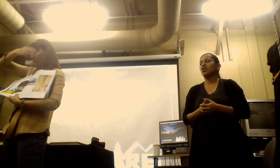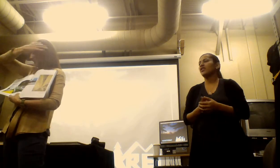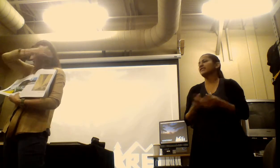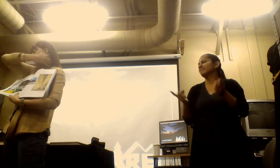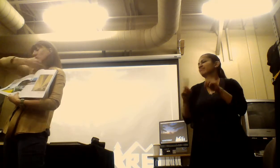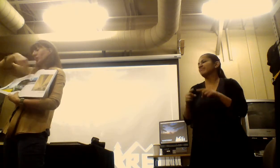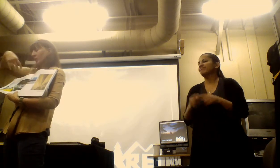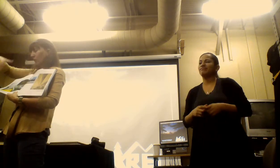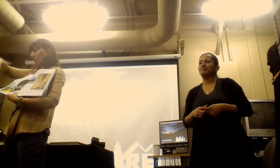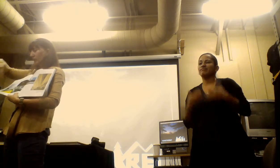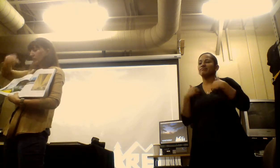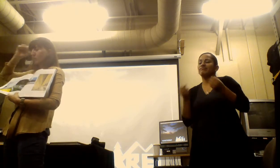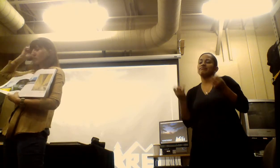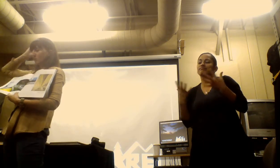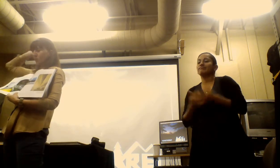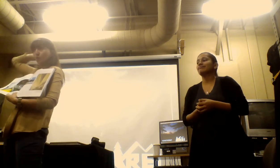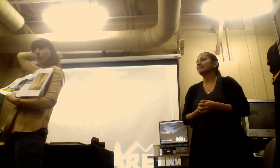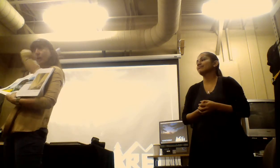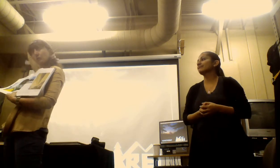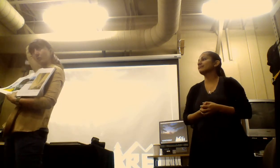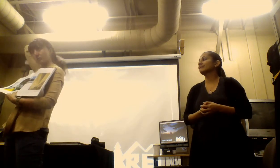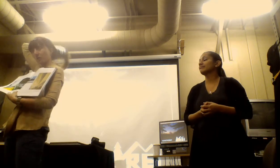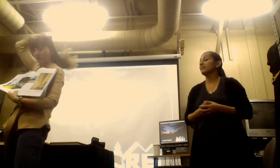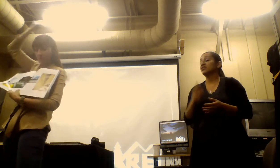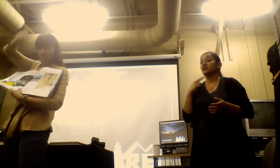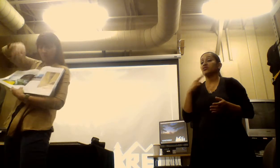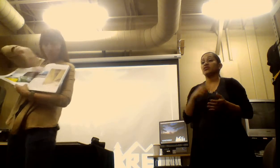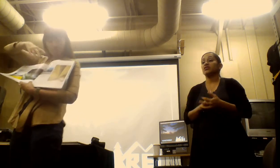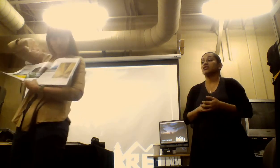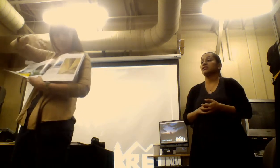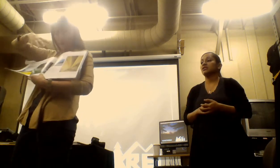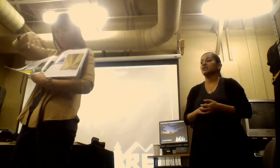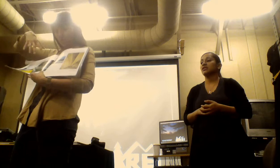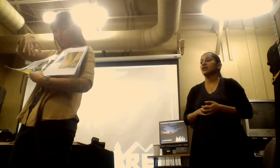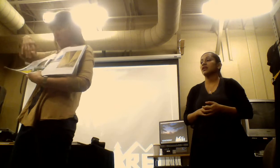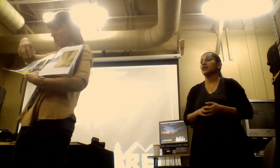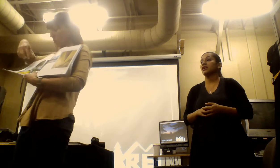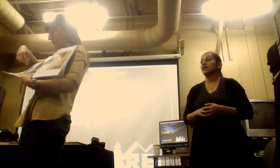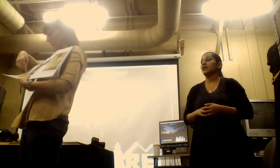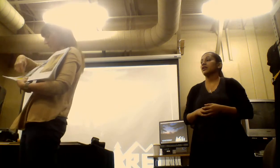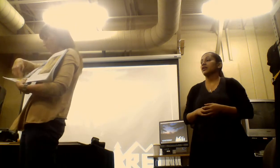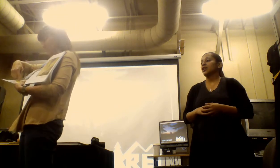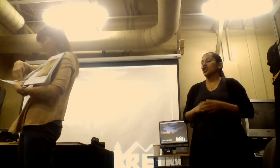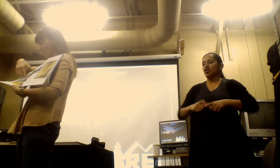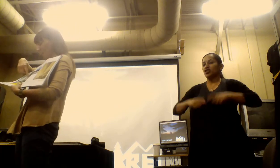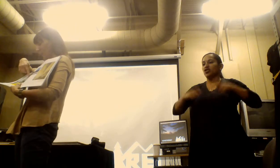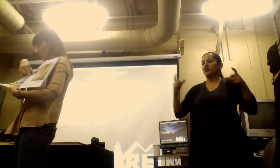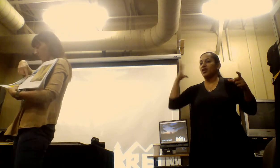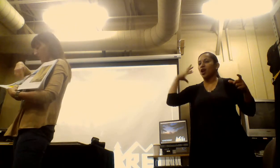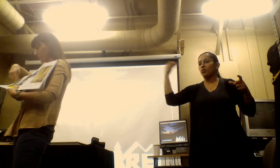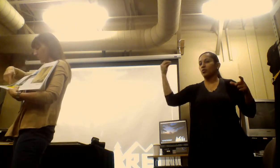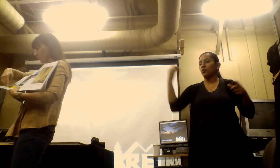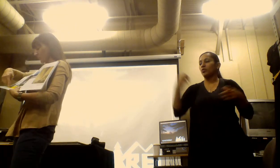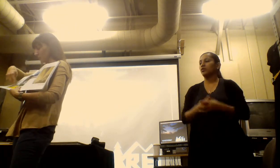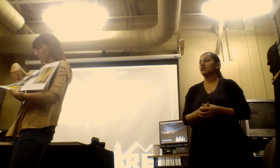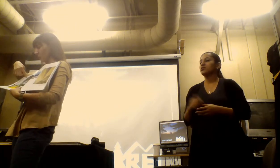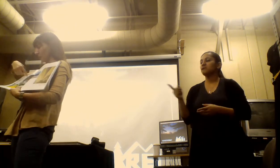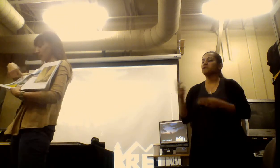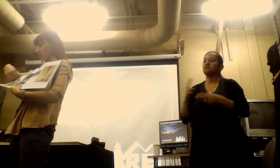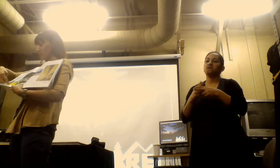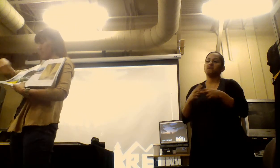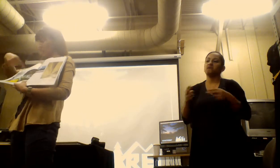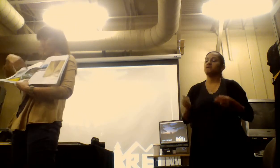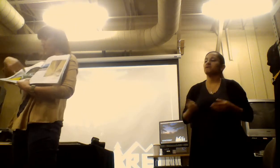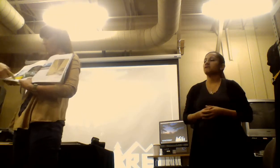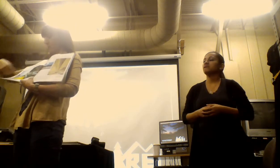see, especially, you know, like this was the Great Outdoors contest, so it was very travel oriented, and you can just look